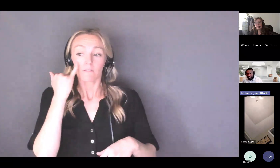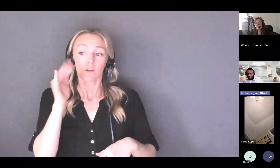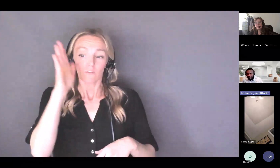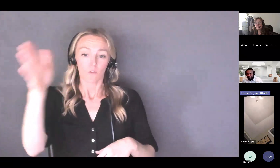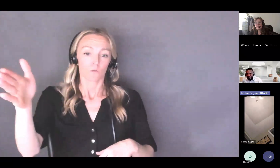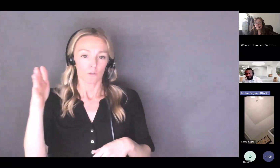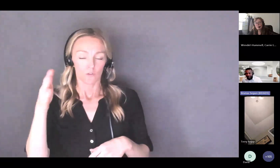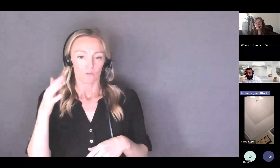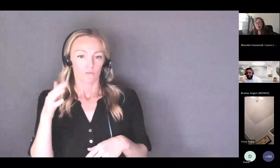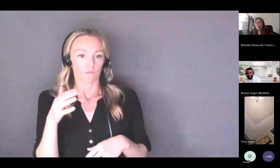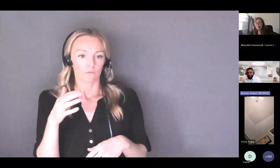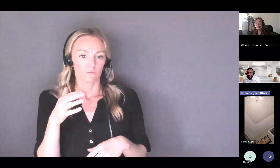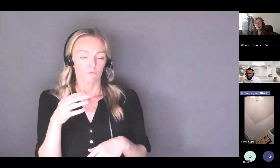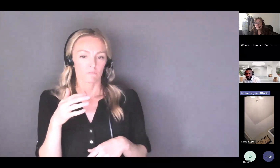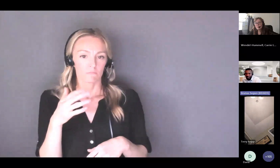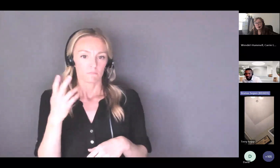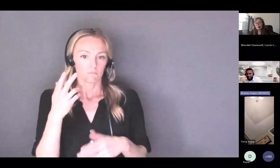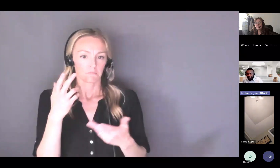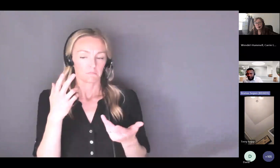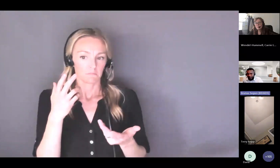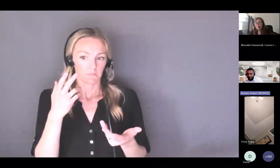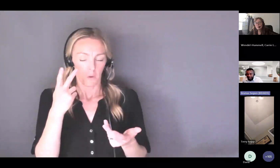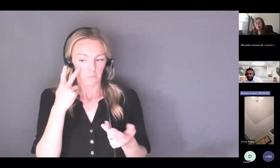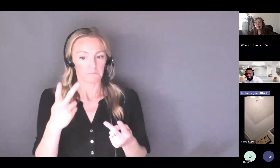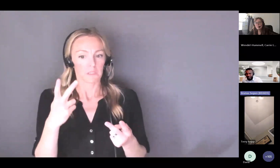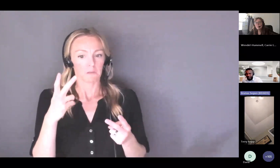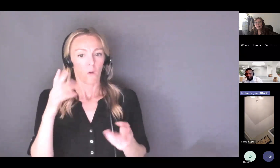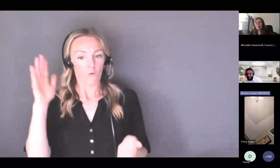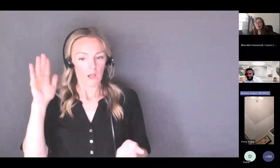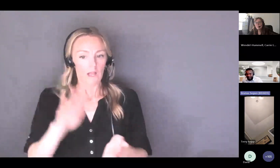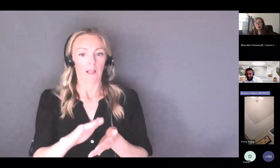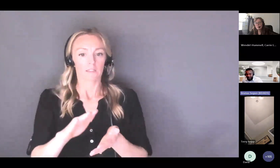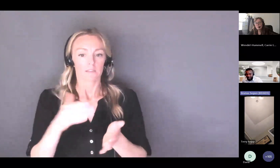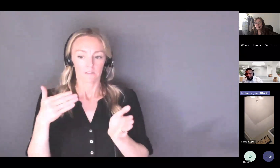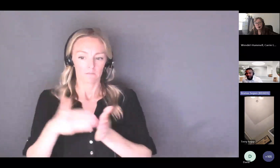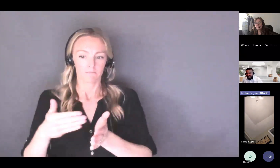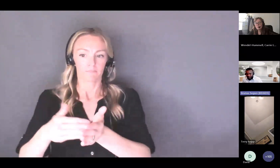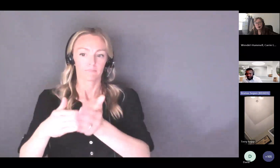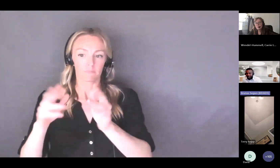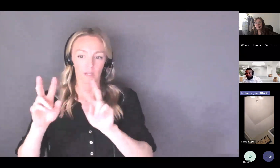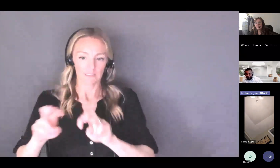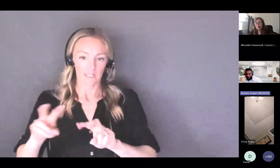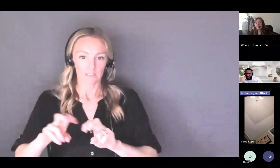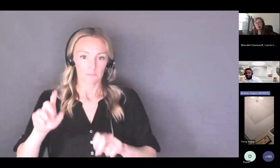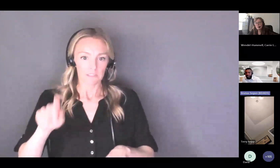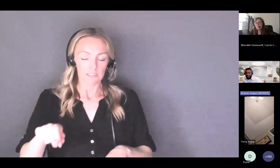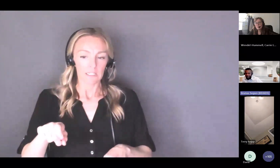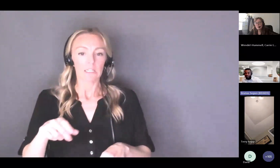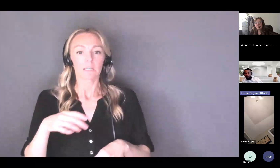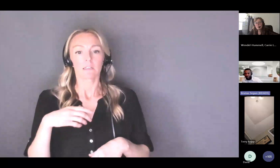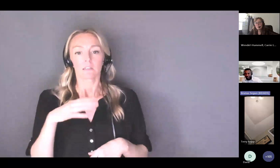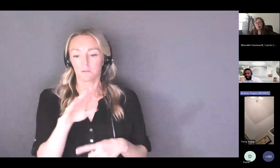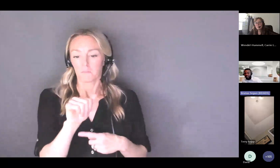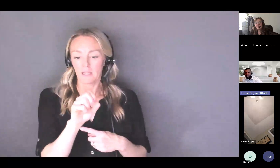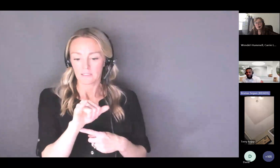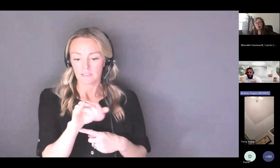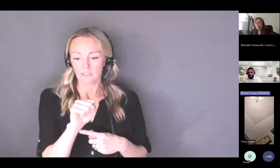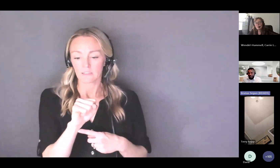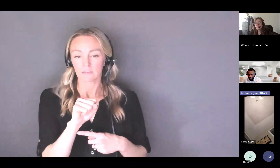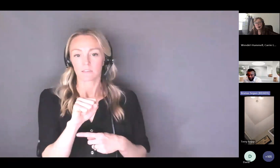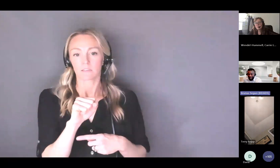towards less frequent functional eligibility assessments, right? Transitioning from basis, a